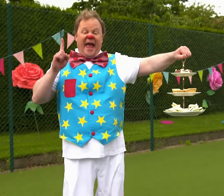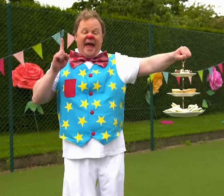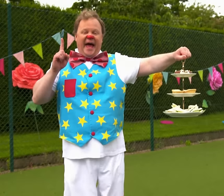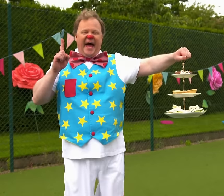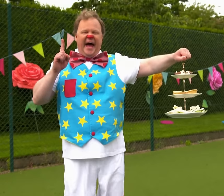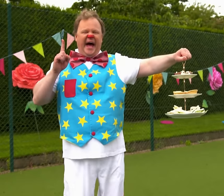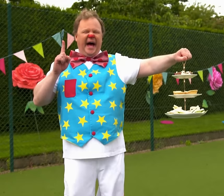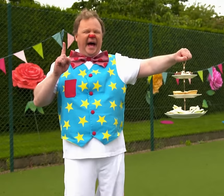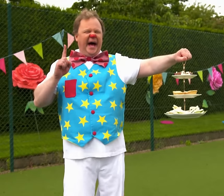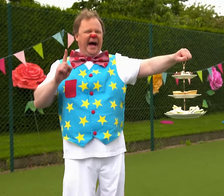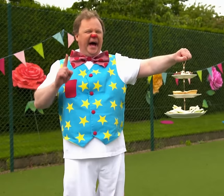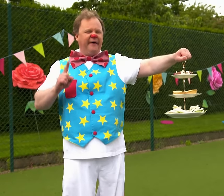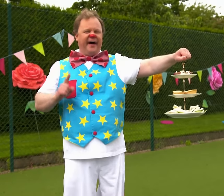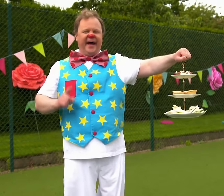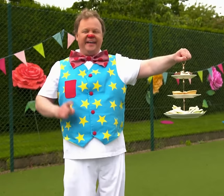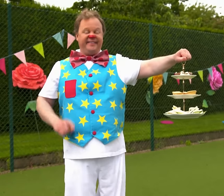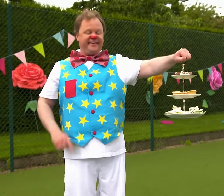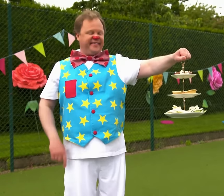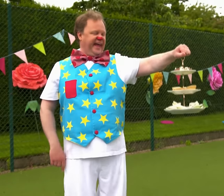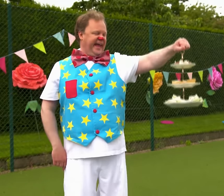tea. Oh, I see.